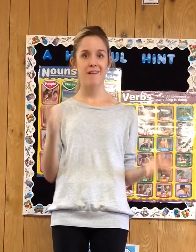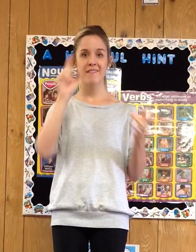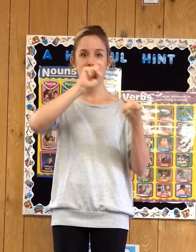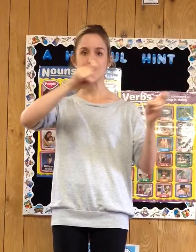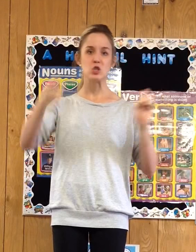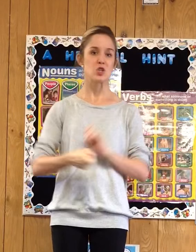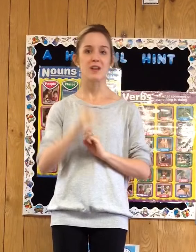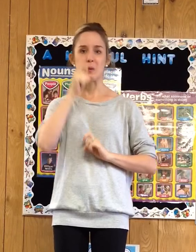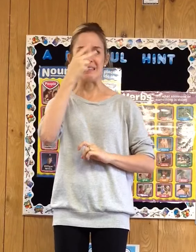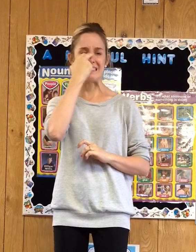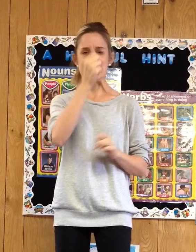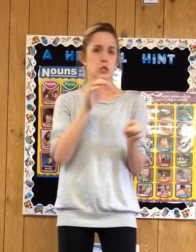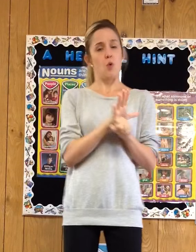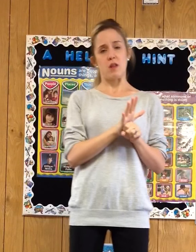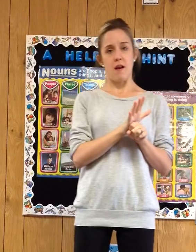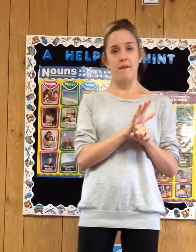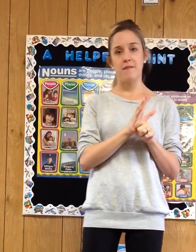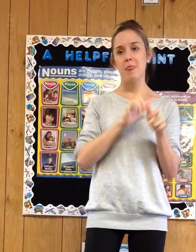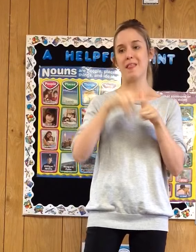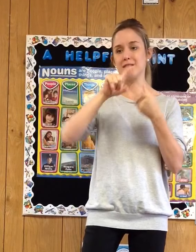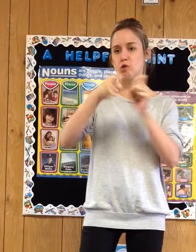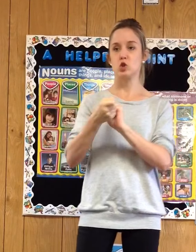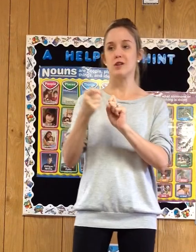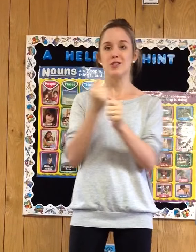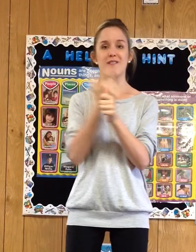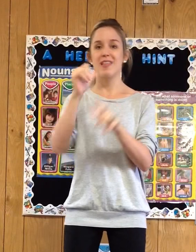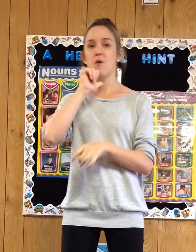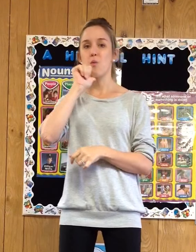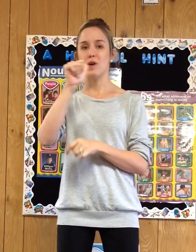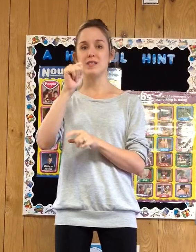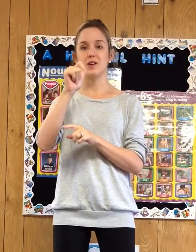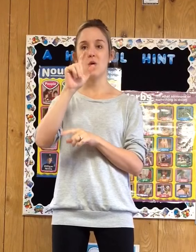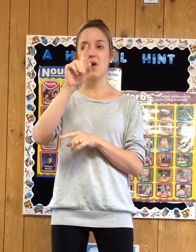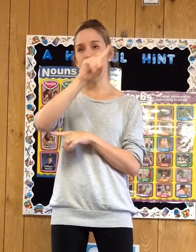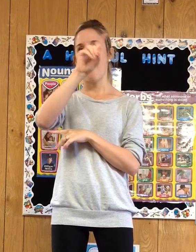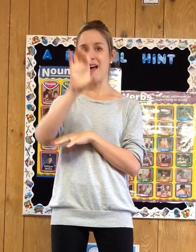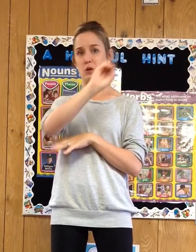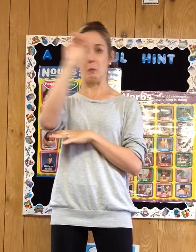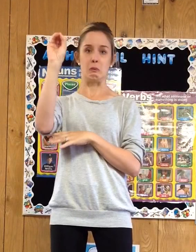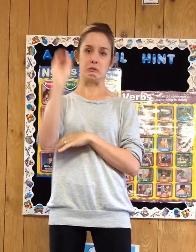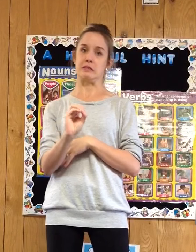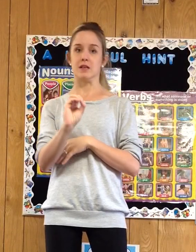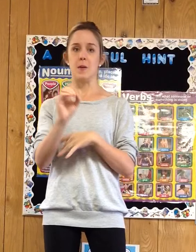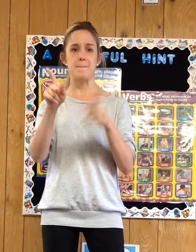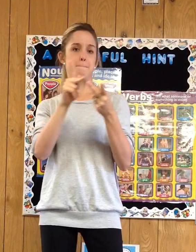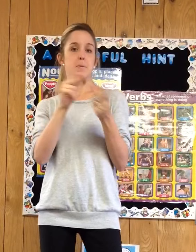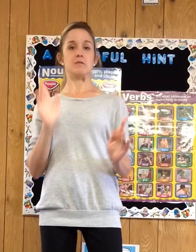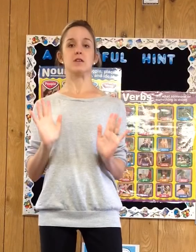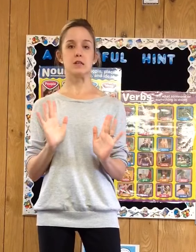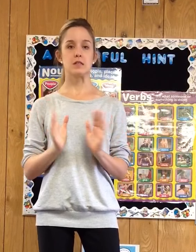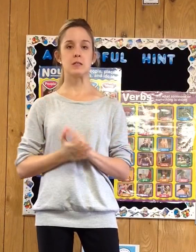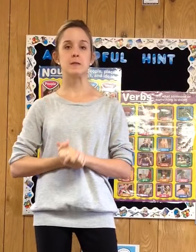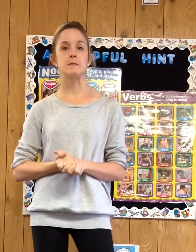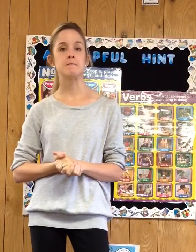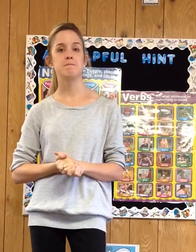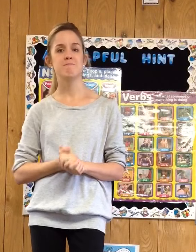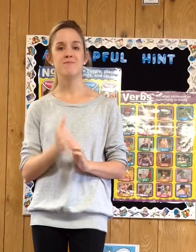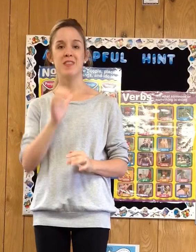wasn't serious enough. And they'd have to change everything that wasn't 100% perfect. Then it would be